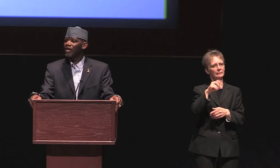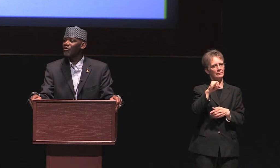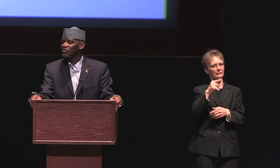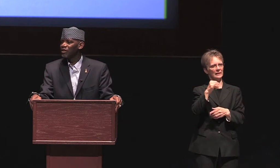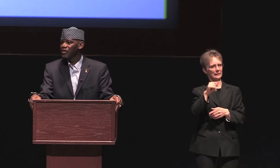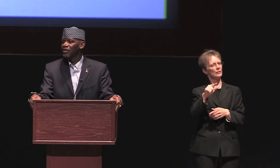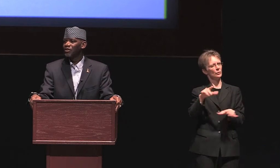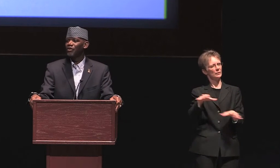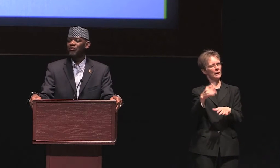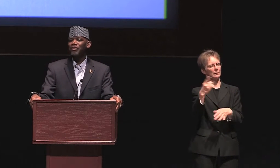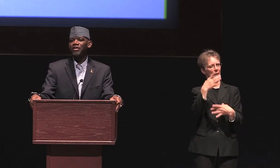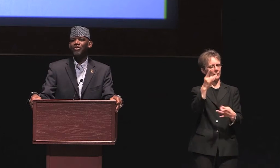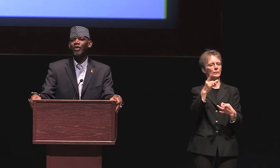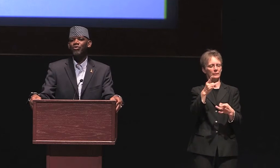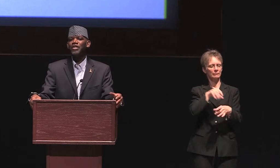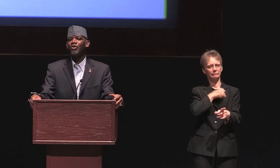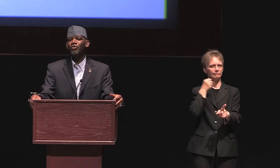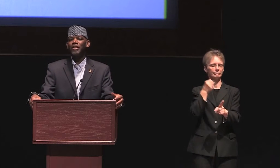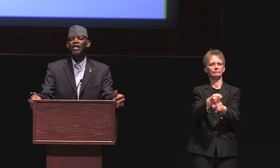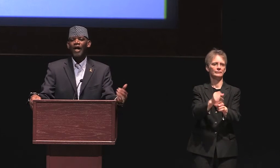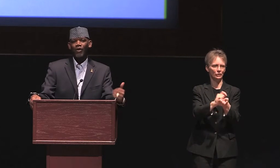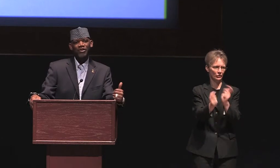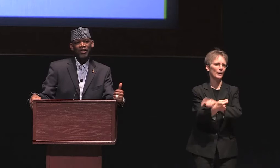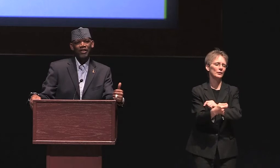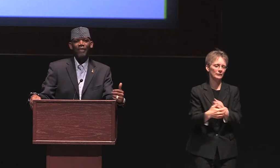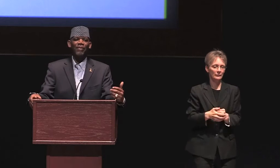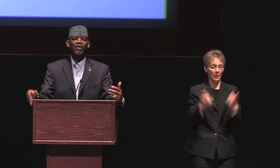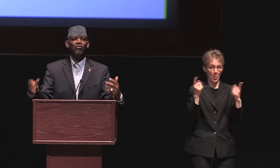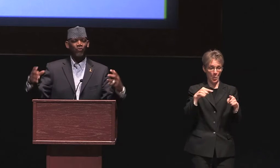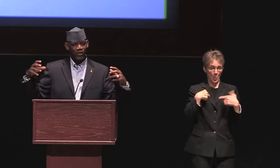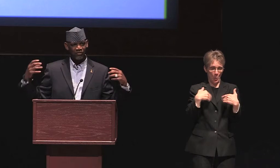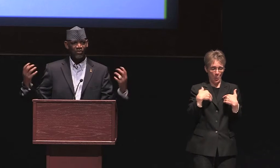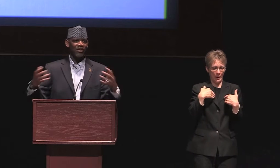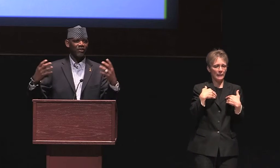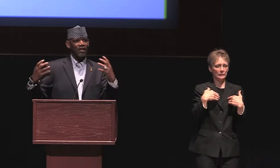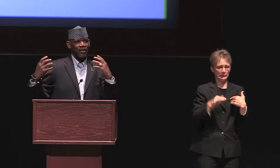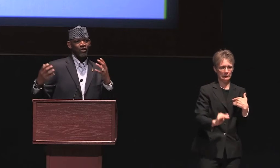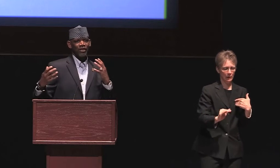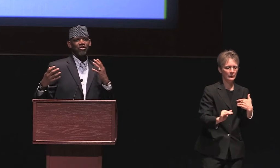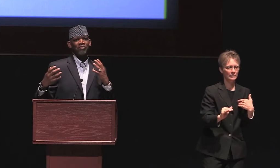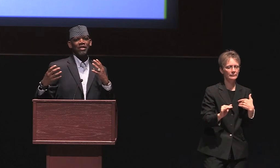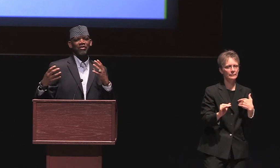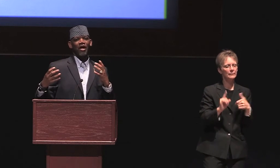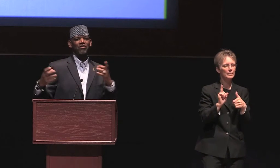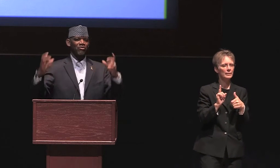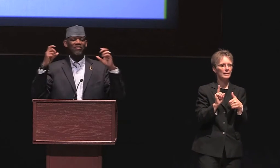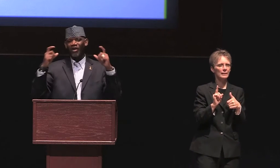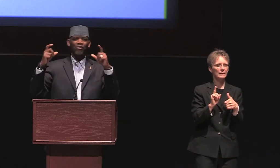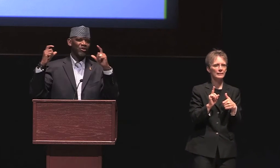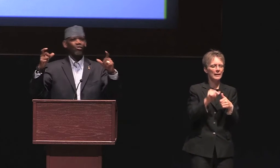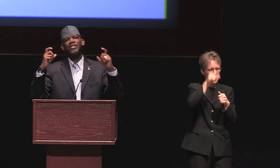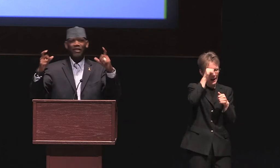to photography. You know, especially the way we know it. When I was a kid, the first thing that really interested me in photography